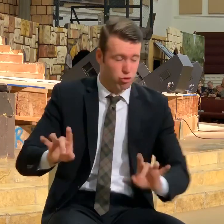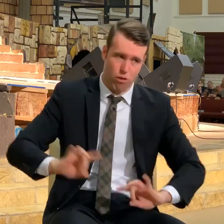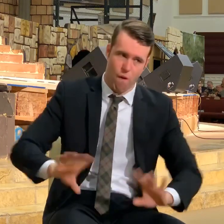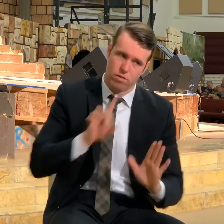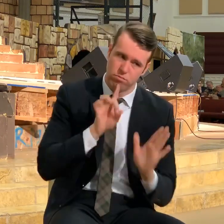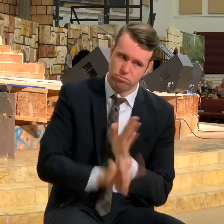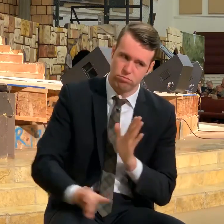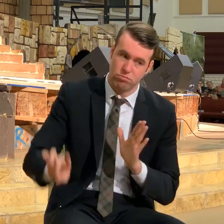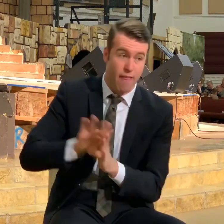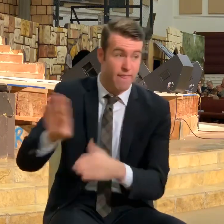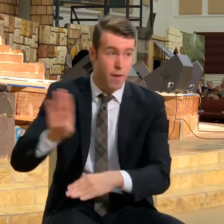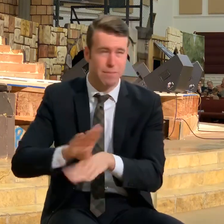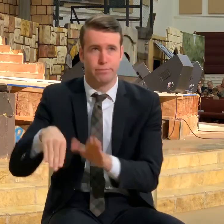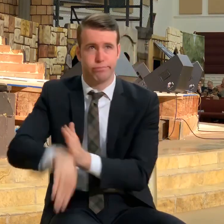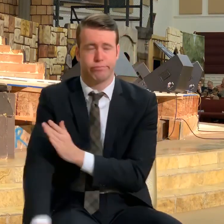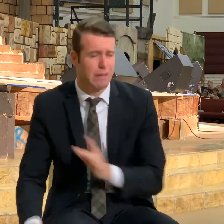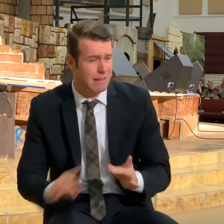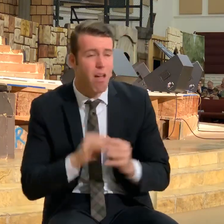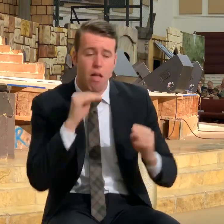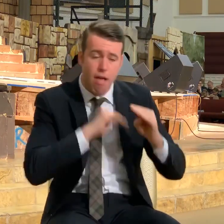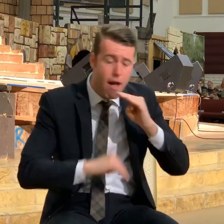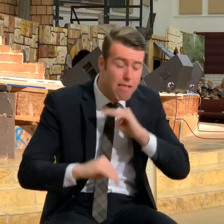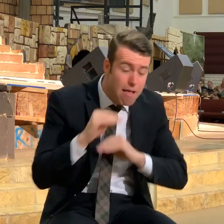They would make fun of their business. They would lie.